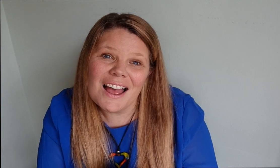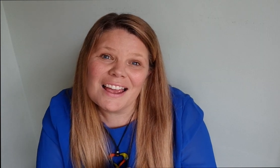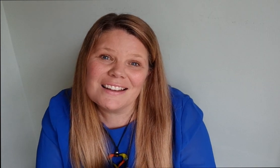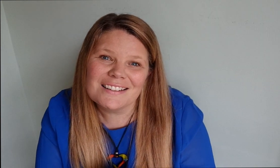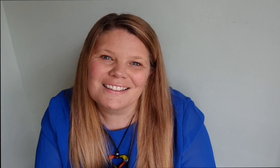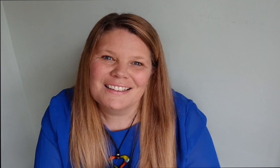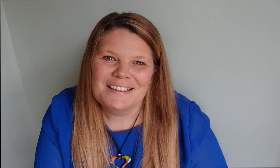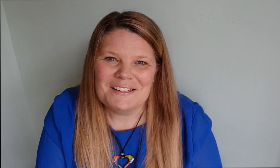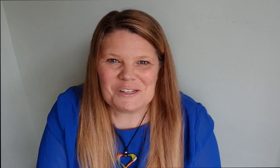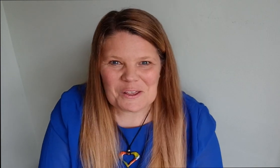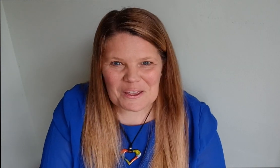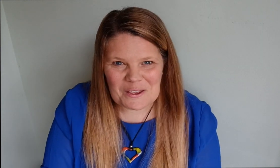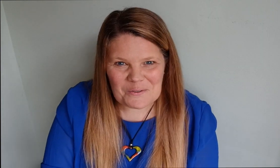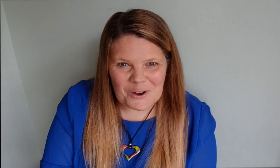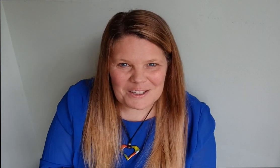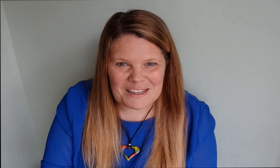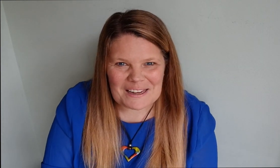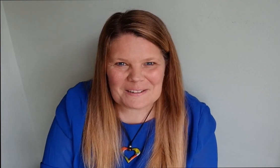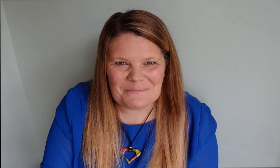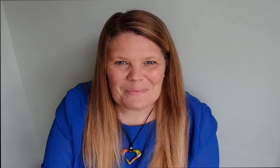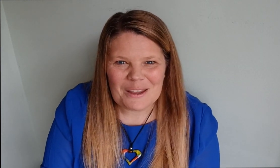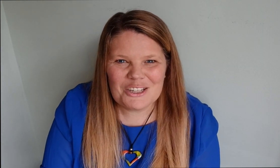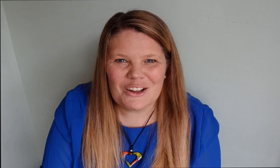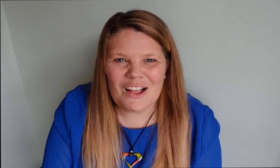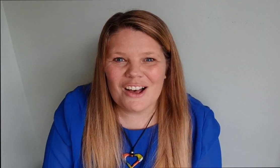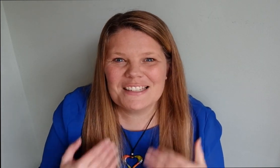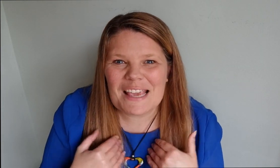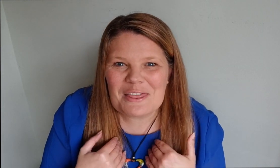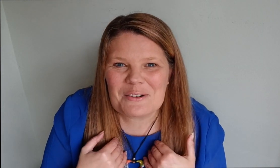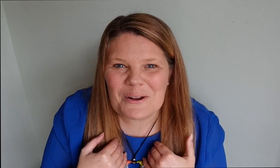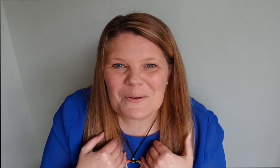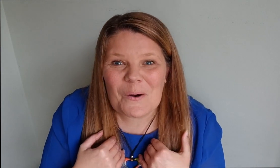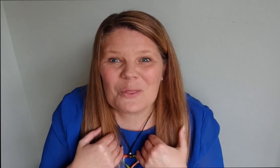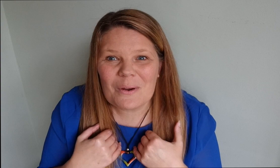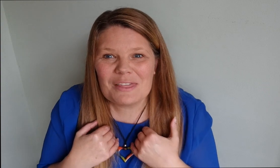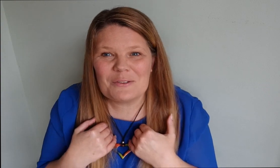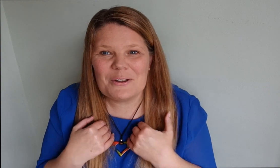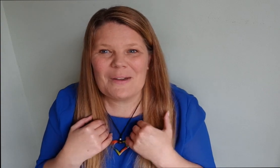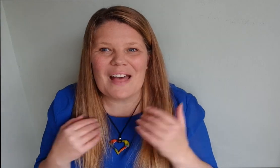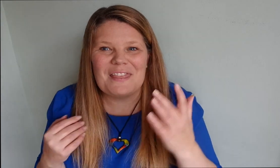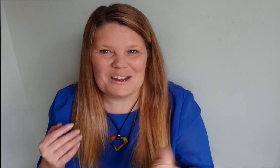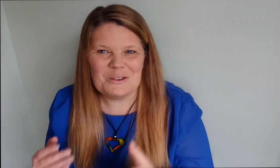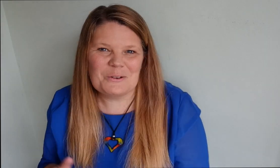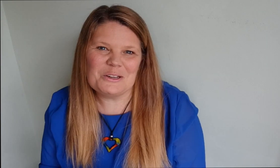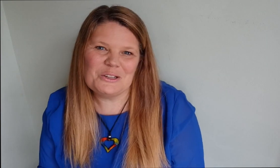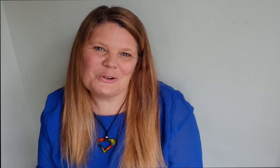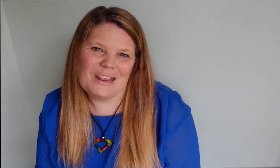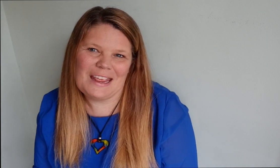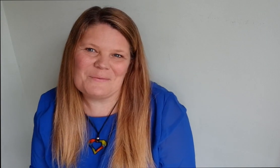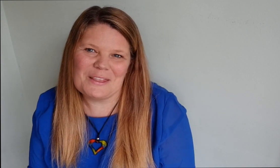outside. Do you think you've got it? Shell, I'll sing it through, all the way through, and then you can join in with me.